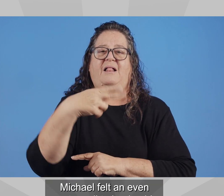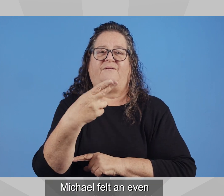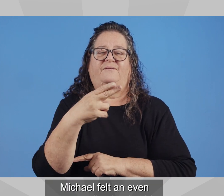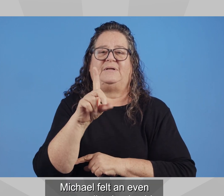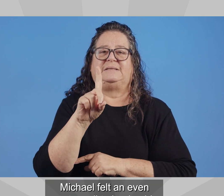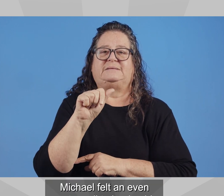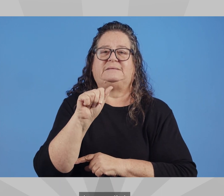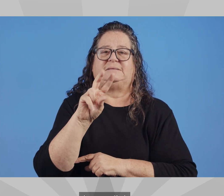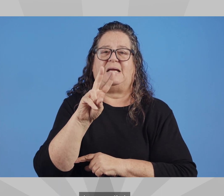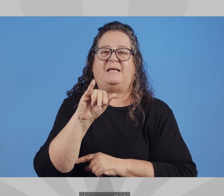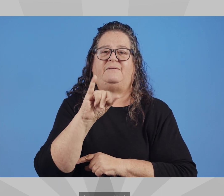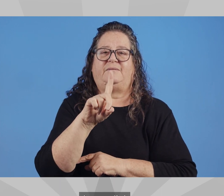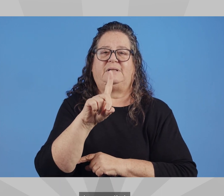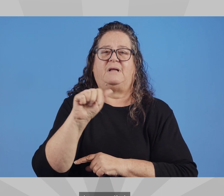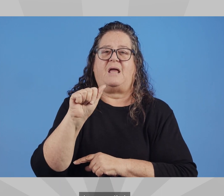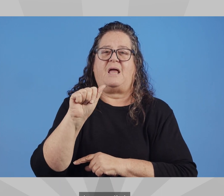call to leadership.